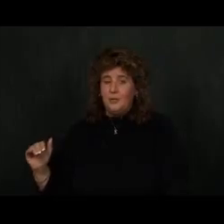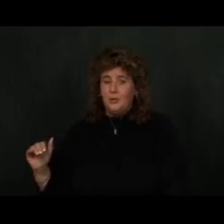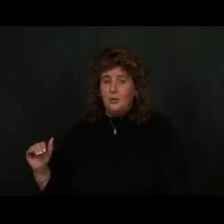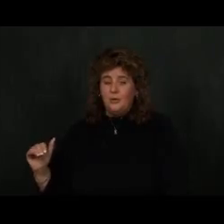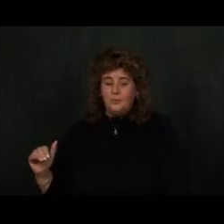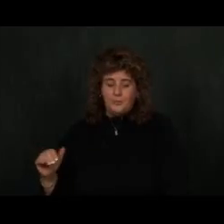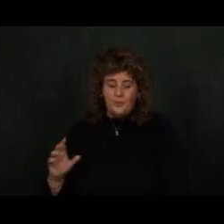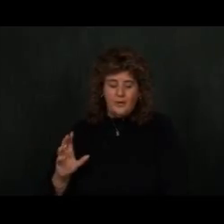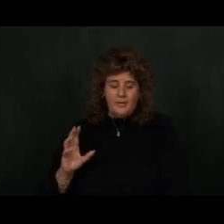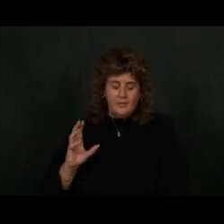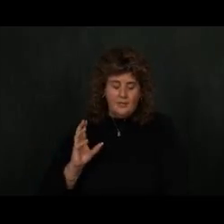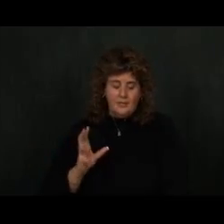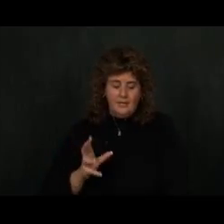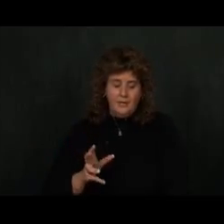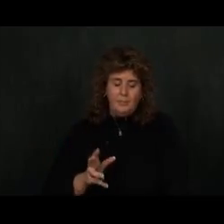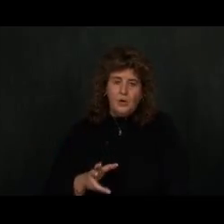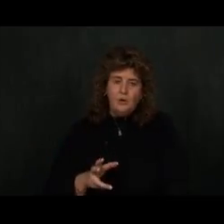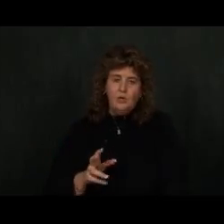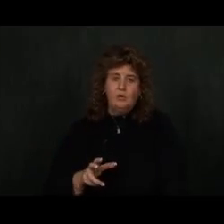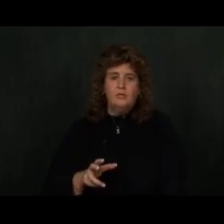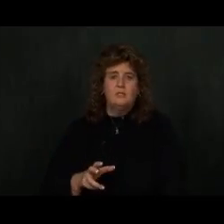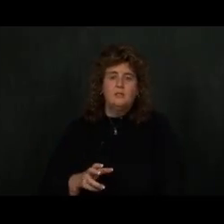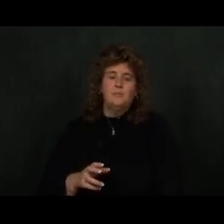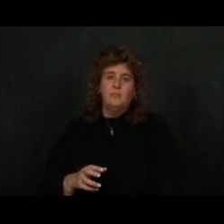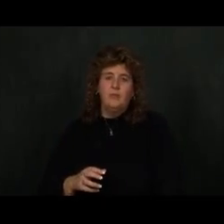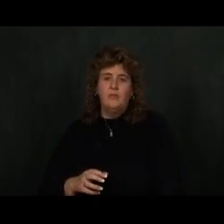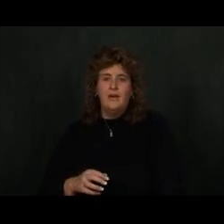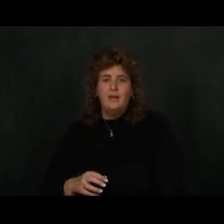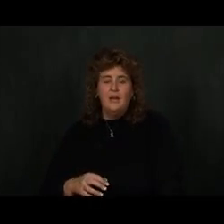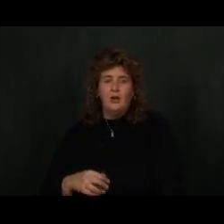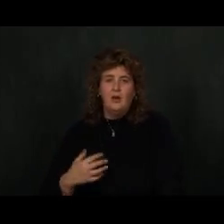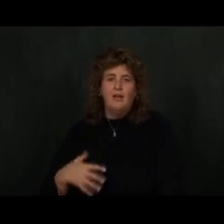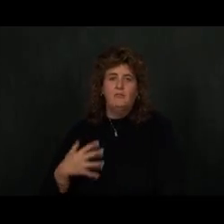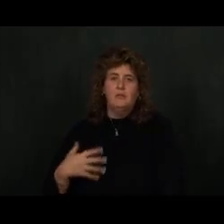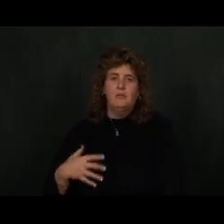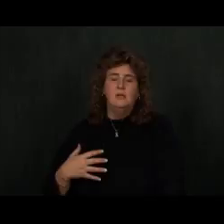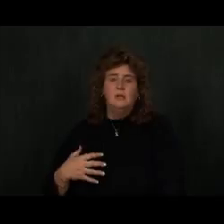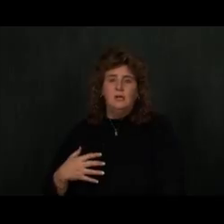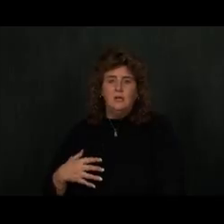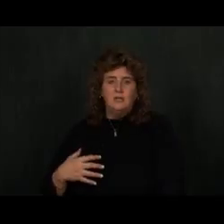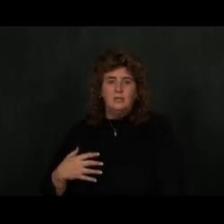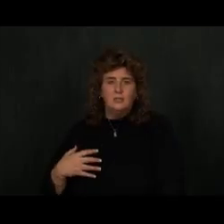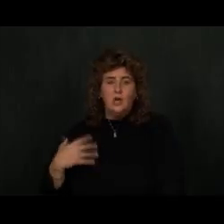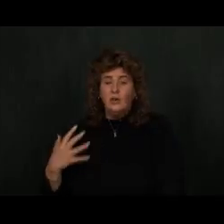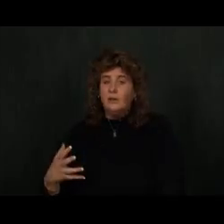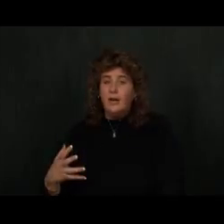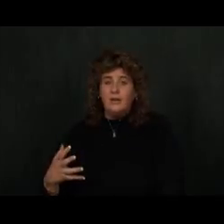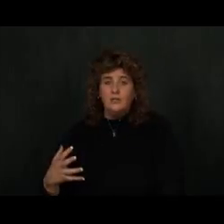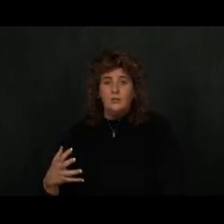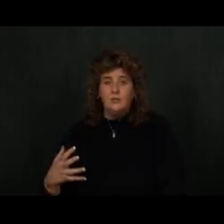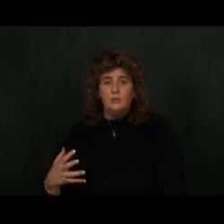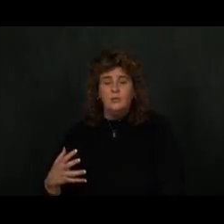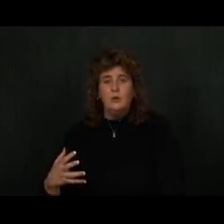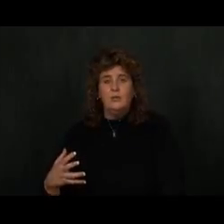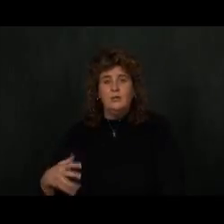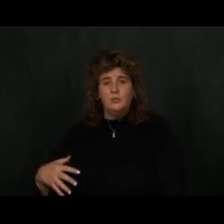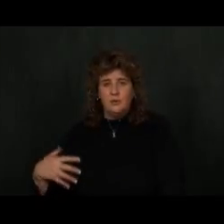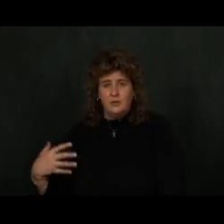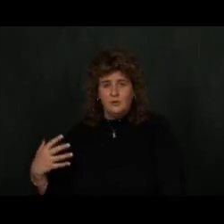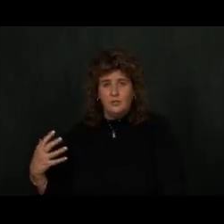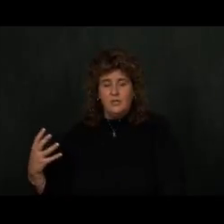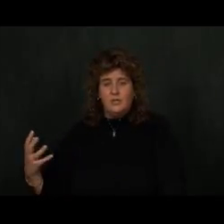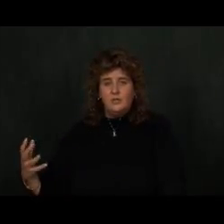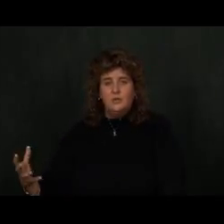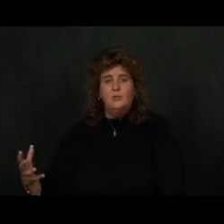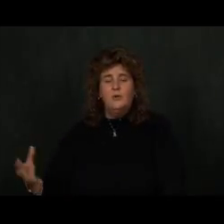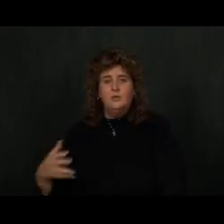a sweet odor, all right? In burn units that have been colonized with Pseudomonas, where